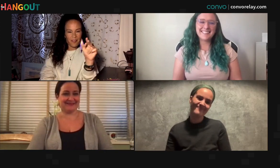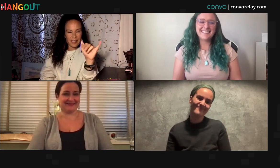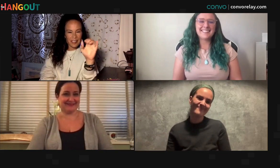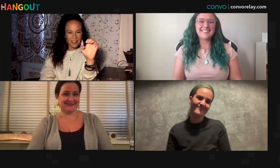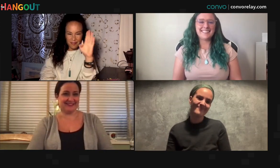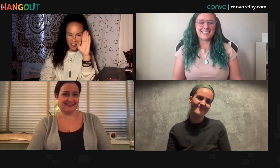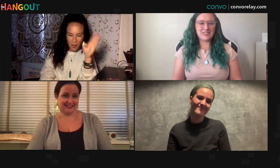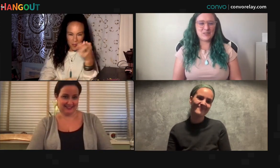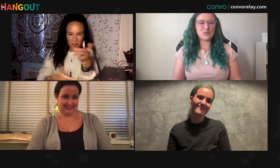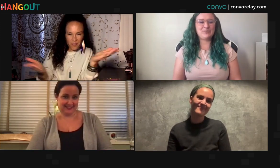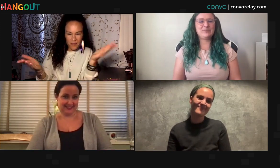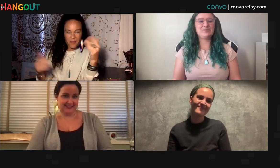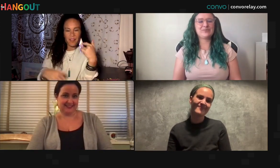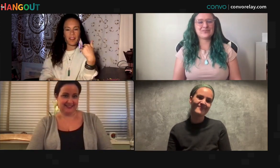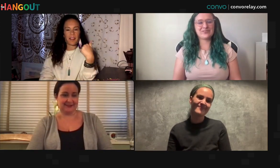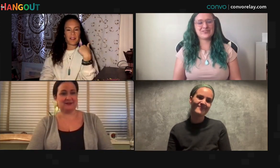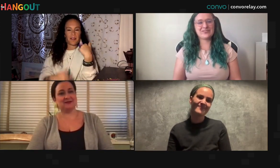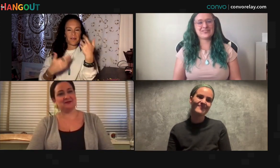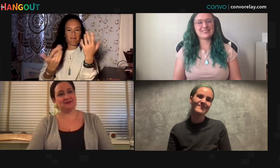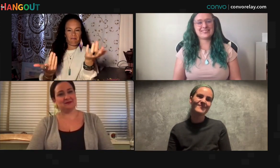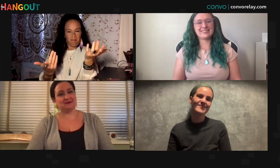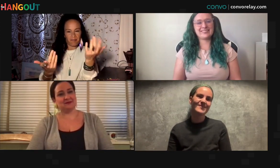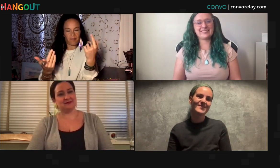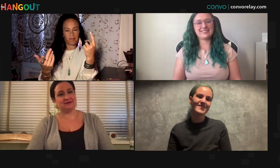Hi, I'm Stephanie. Hello, everybody.